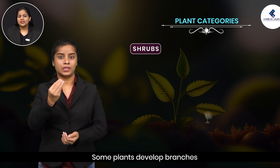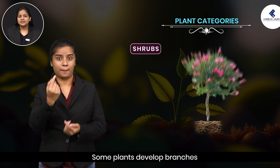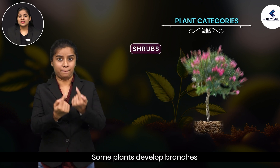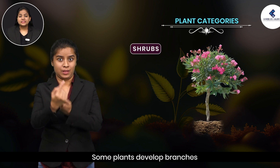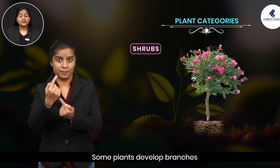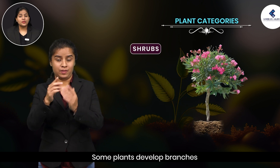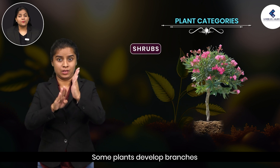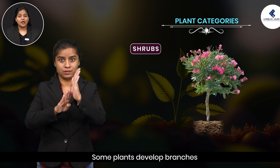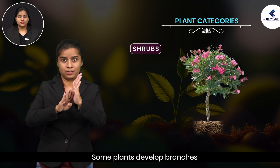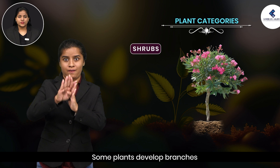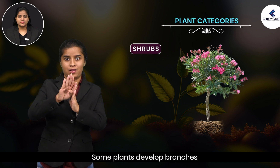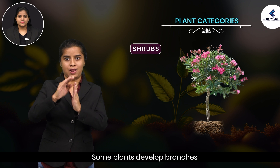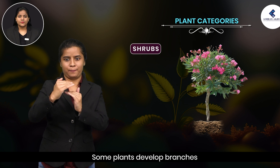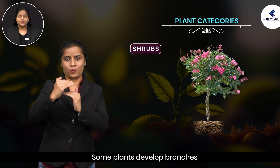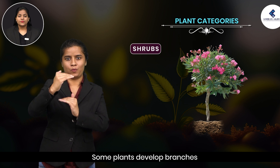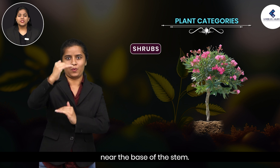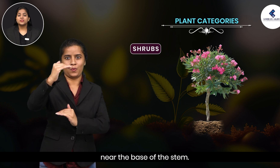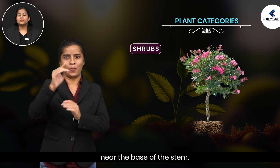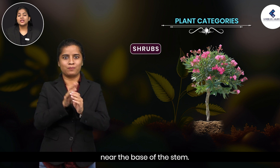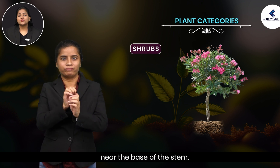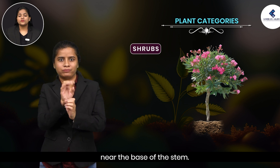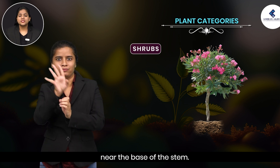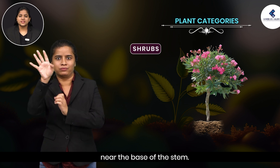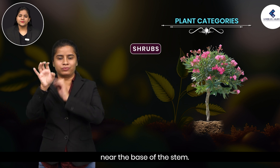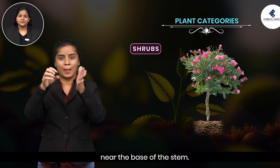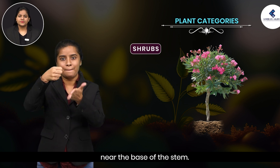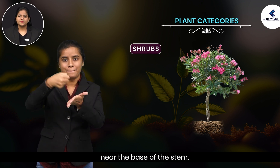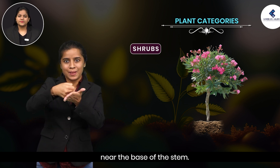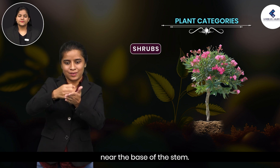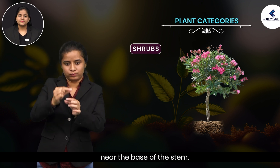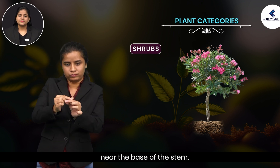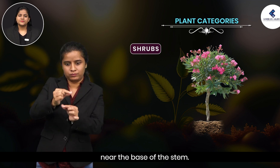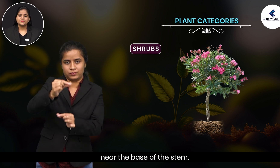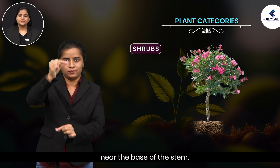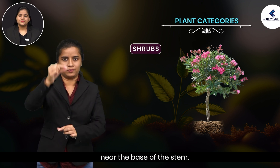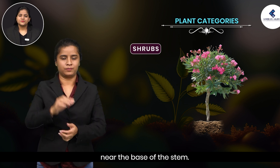Some plants develop branches near the base of the stem.